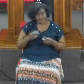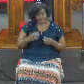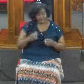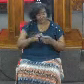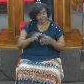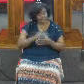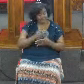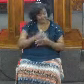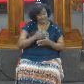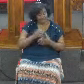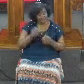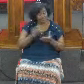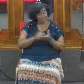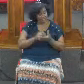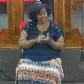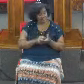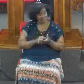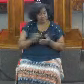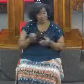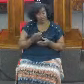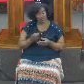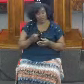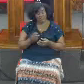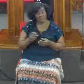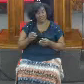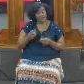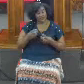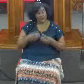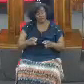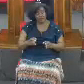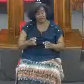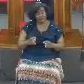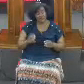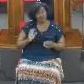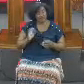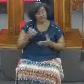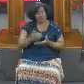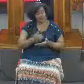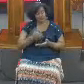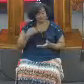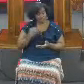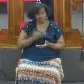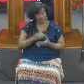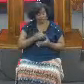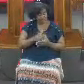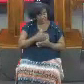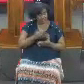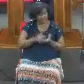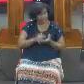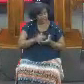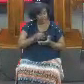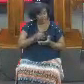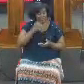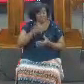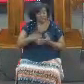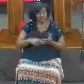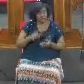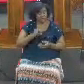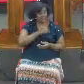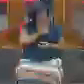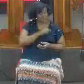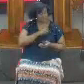sharing the gospel. The only alternative to soul winning, sharing the gospel, is what you and I have been guilty